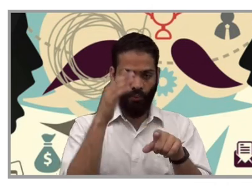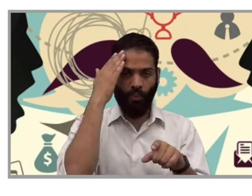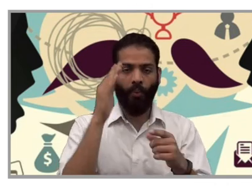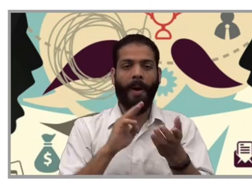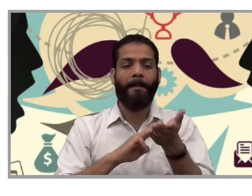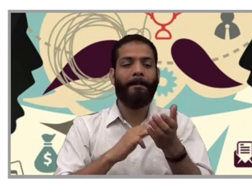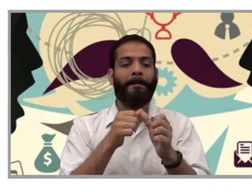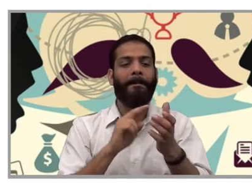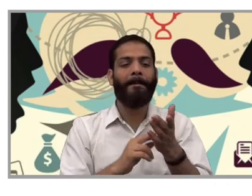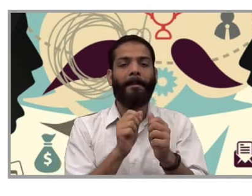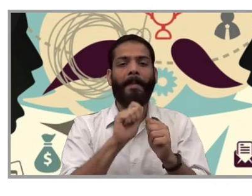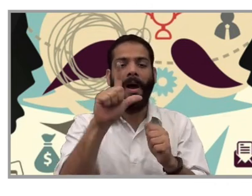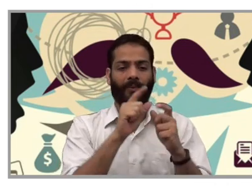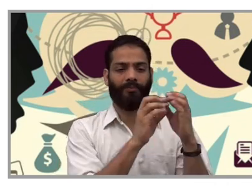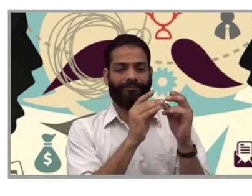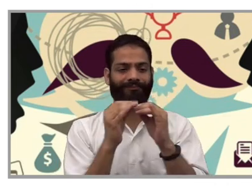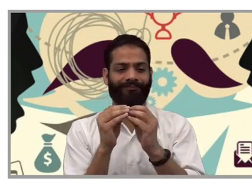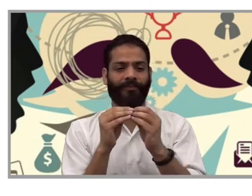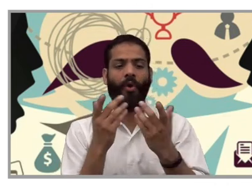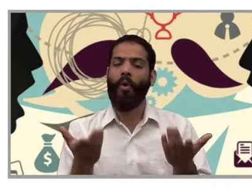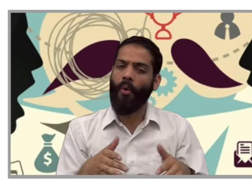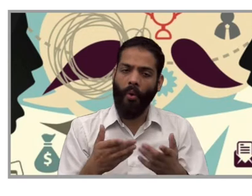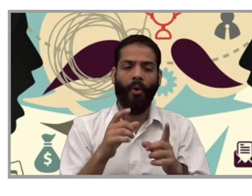The next topic is fingerspelling.